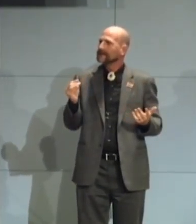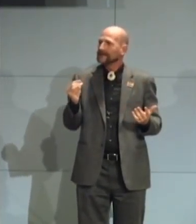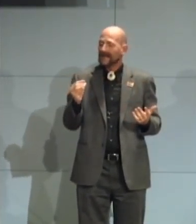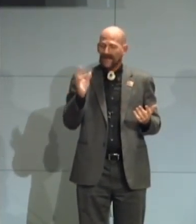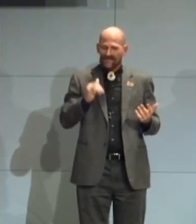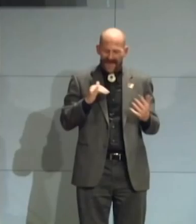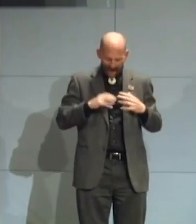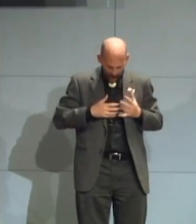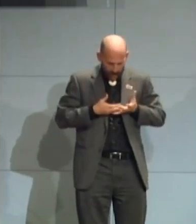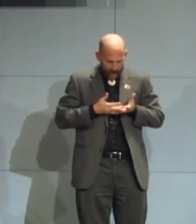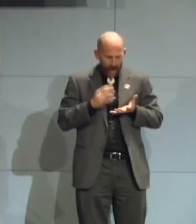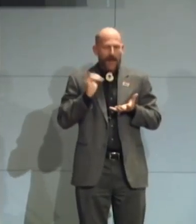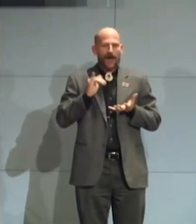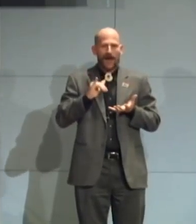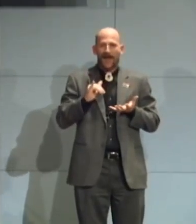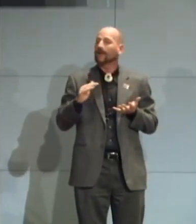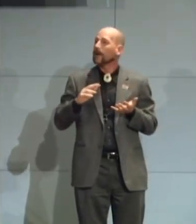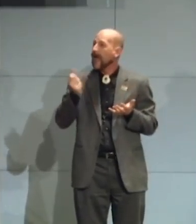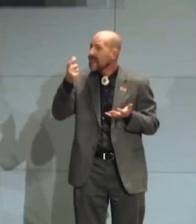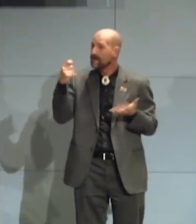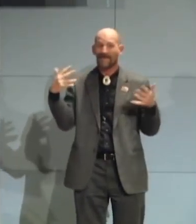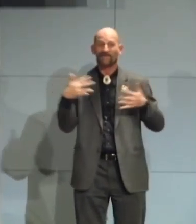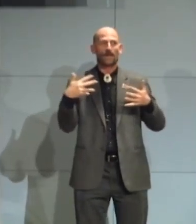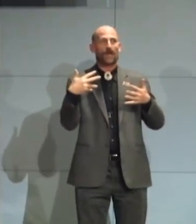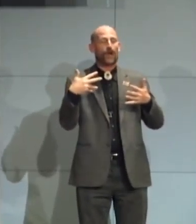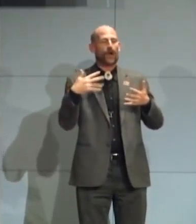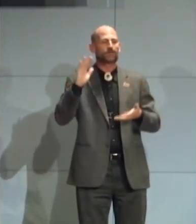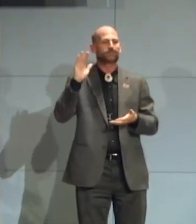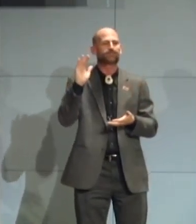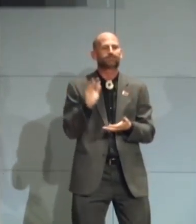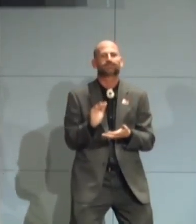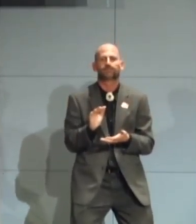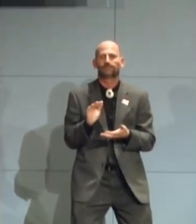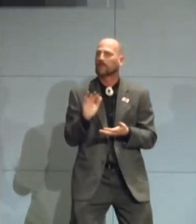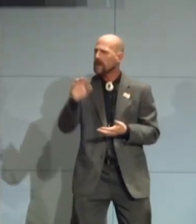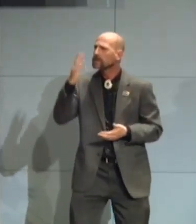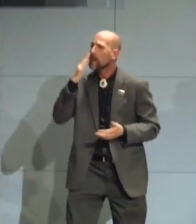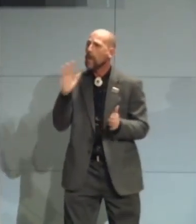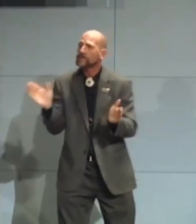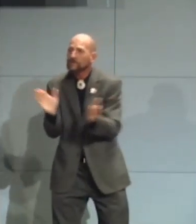we make these rich white dudes on the street responsible? Right.